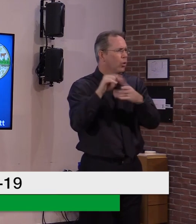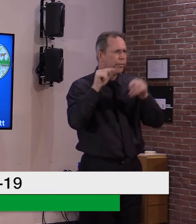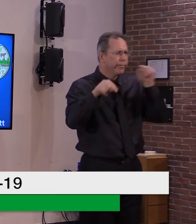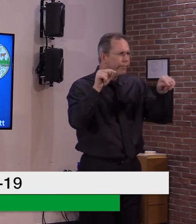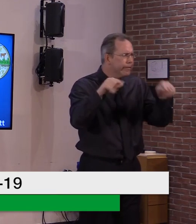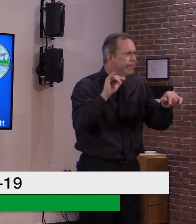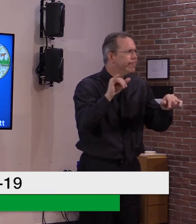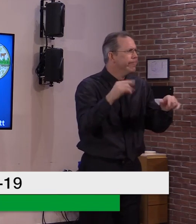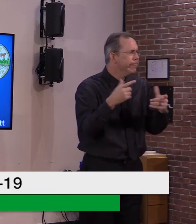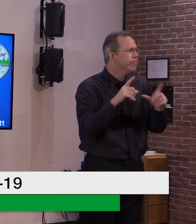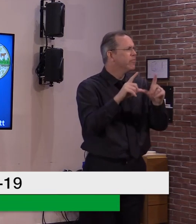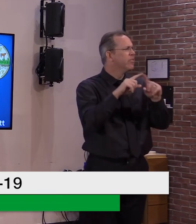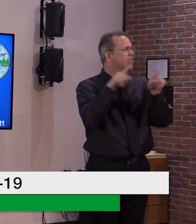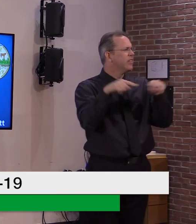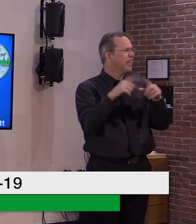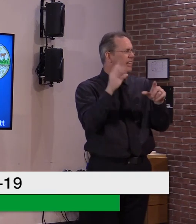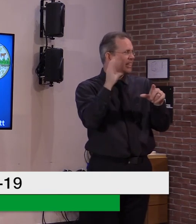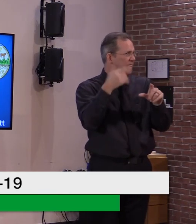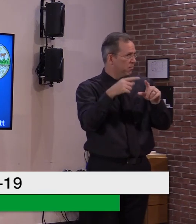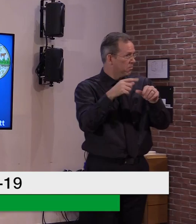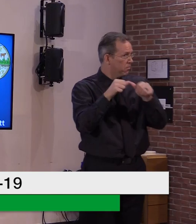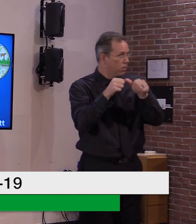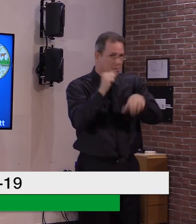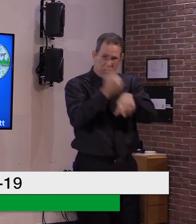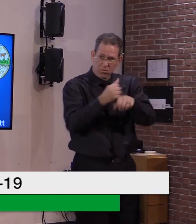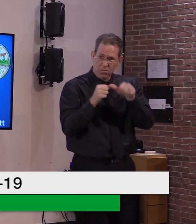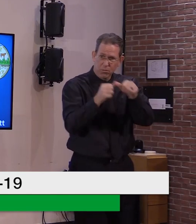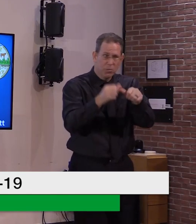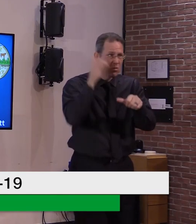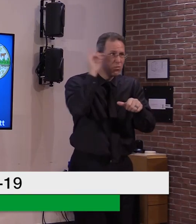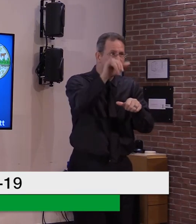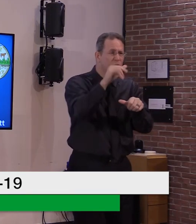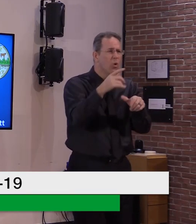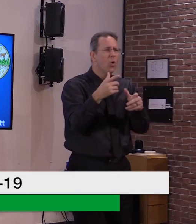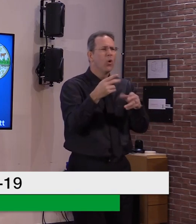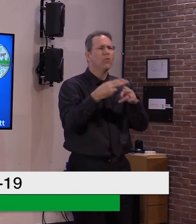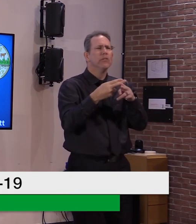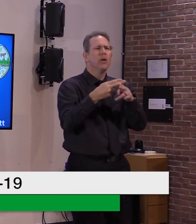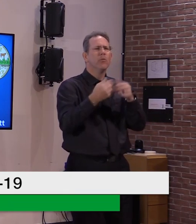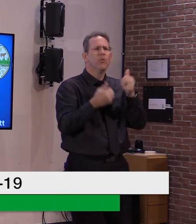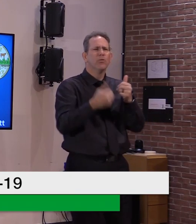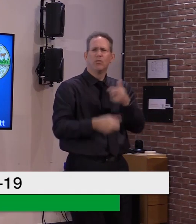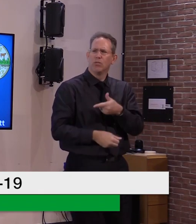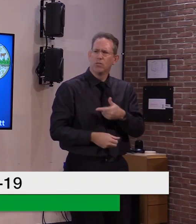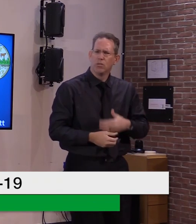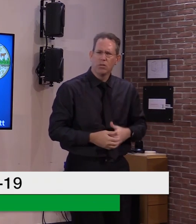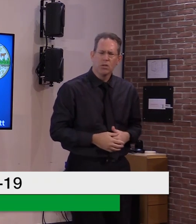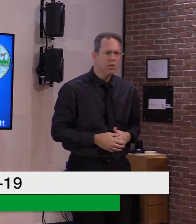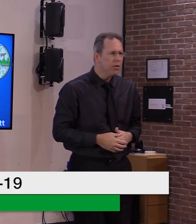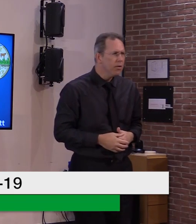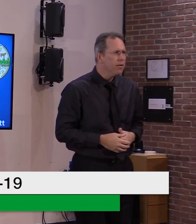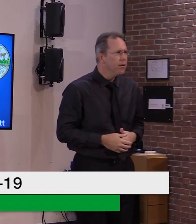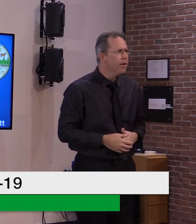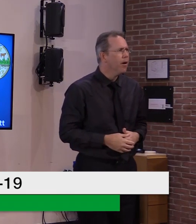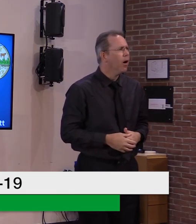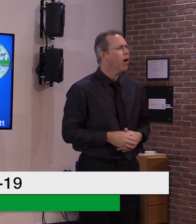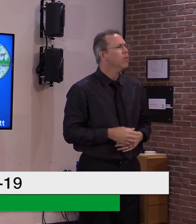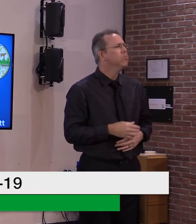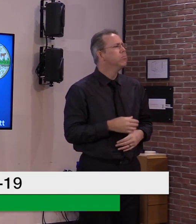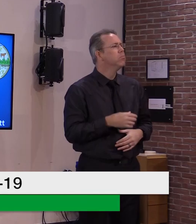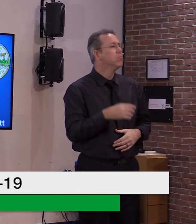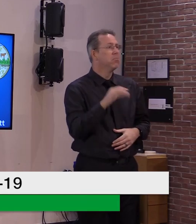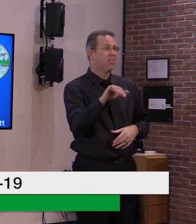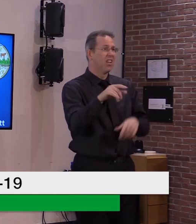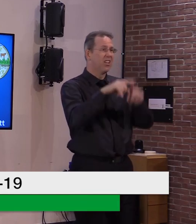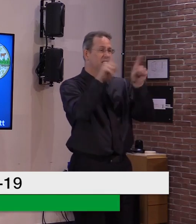don't don't take it don't take the metal signs as some as some sort of a sign so to speak uh for the future